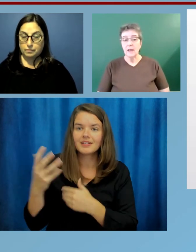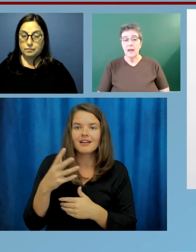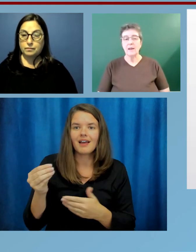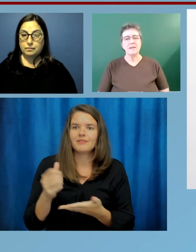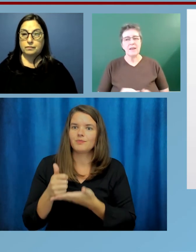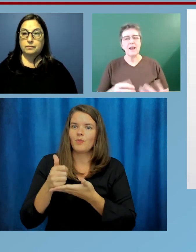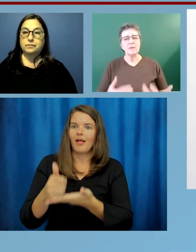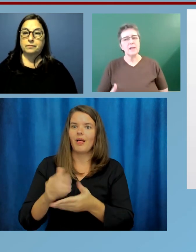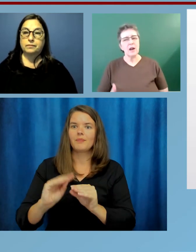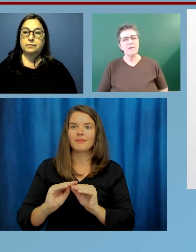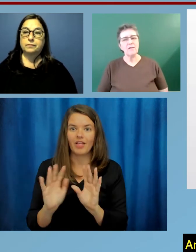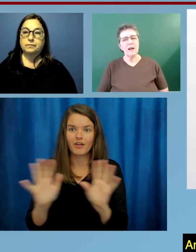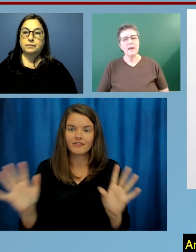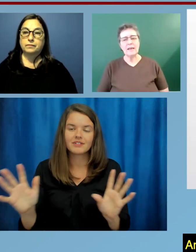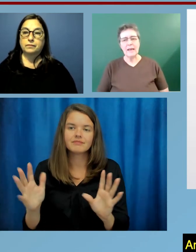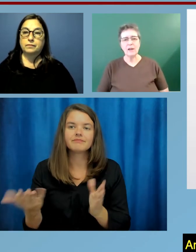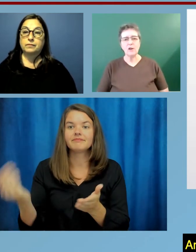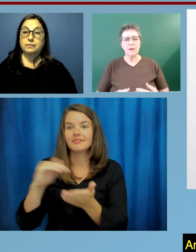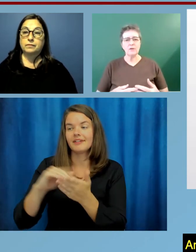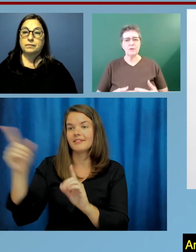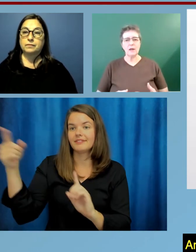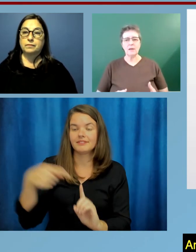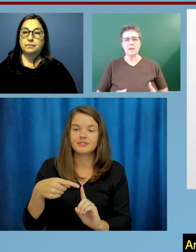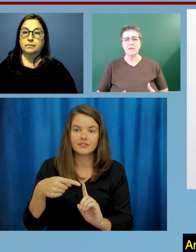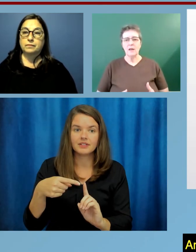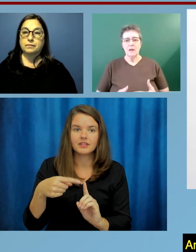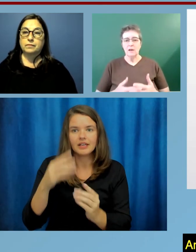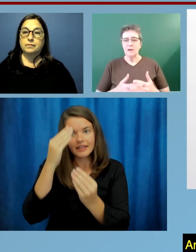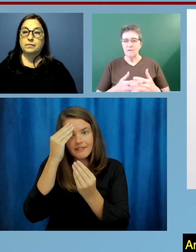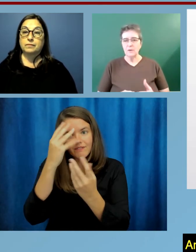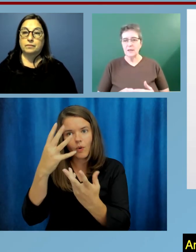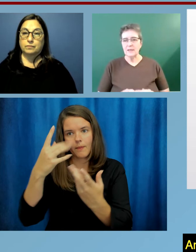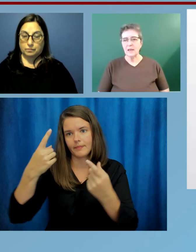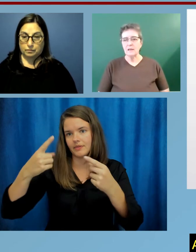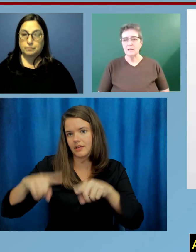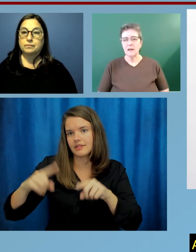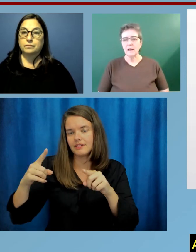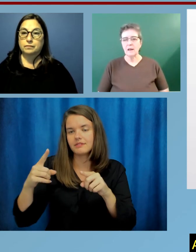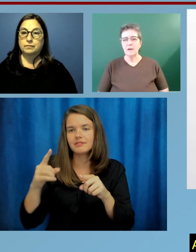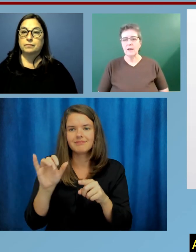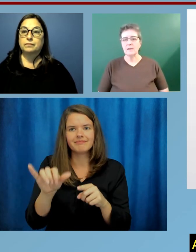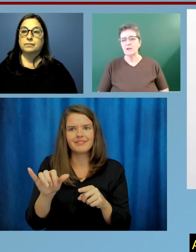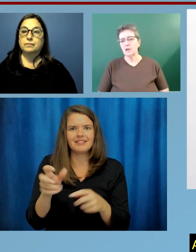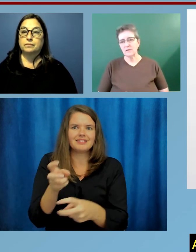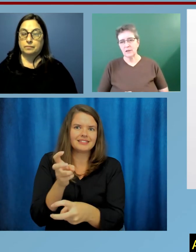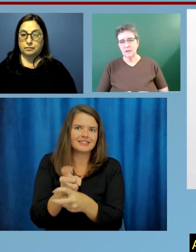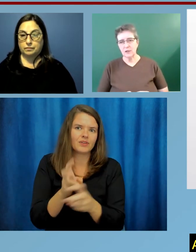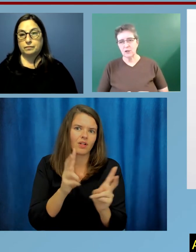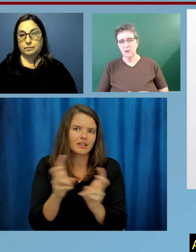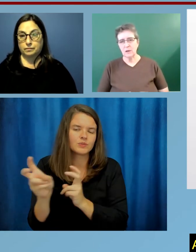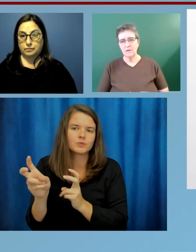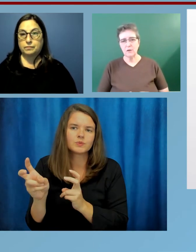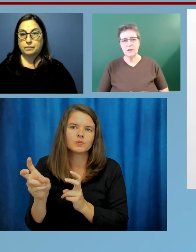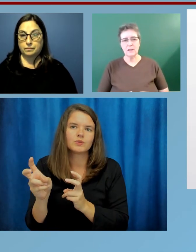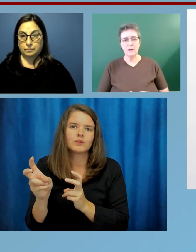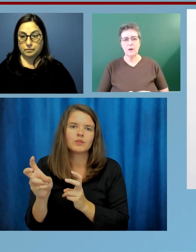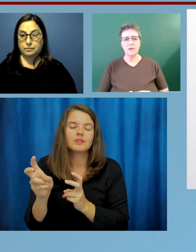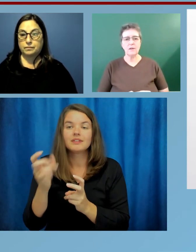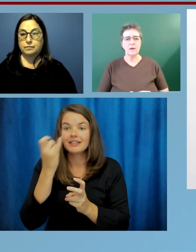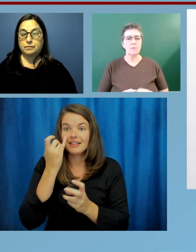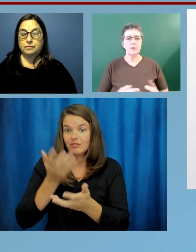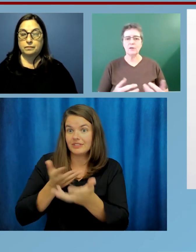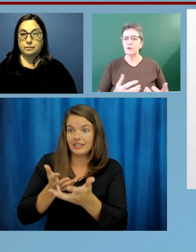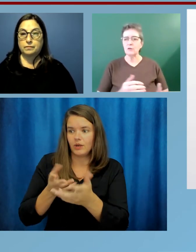that. And that helps clarify. And again, I go back to that piece of informed consent. And that's such a difficult issue. And if you're dealing